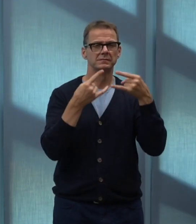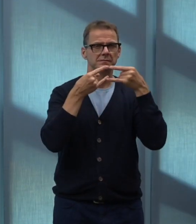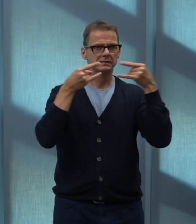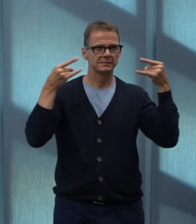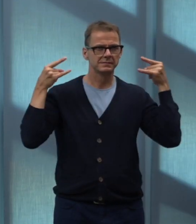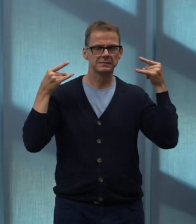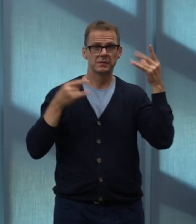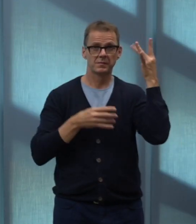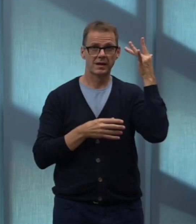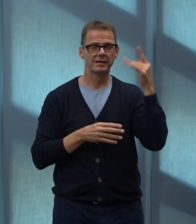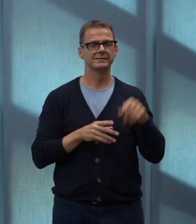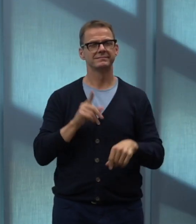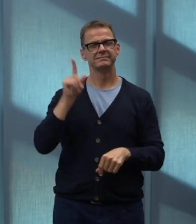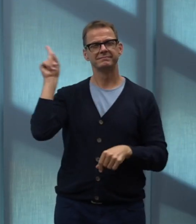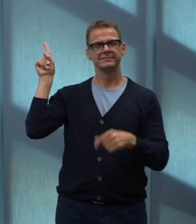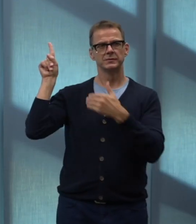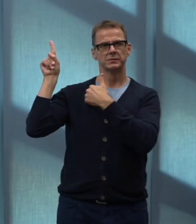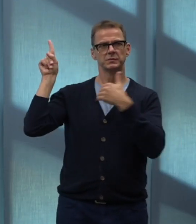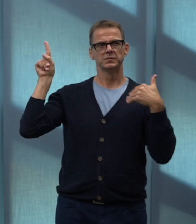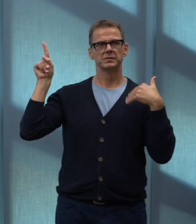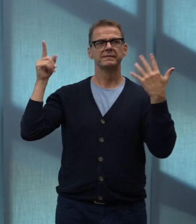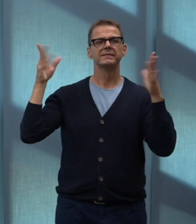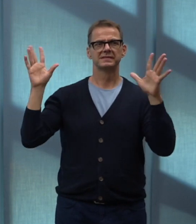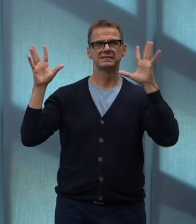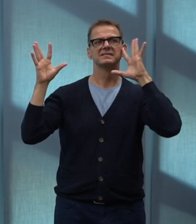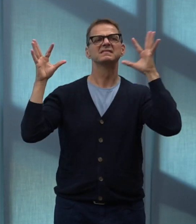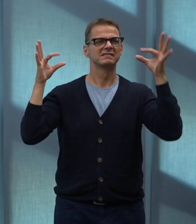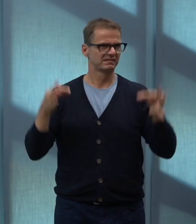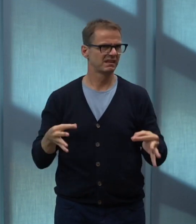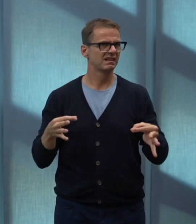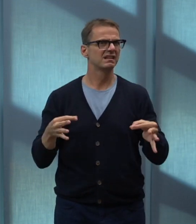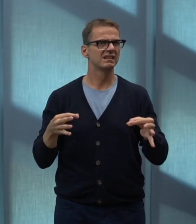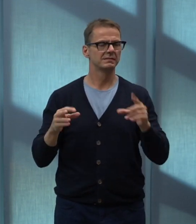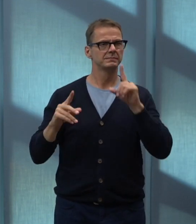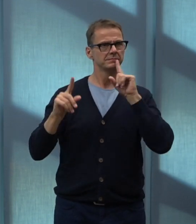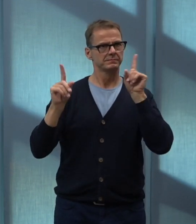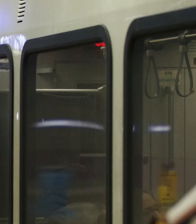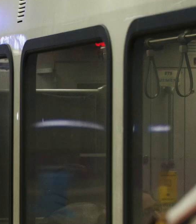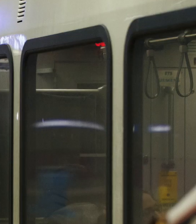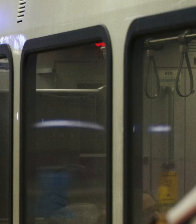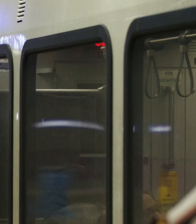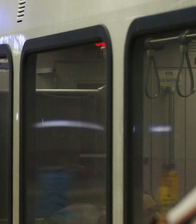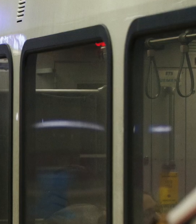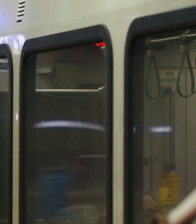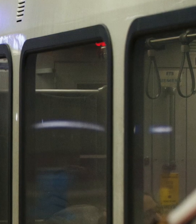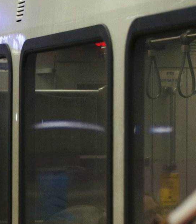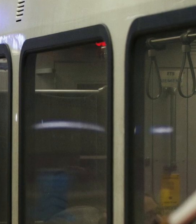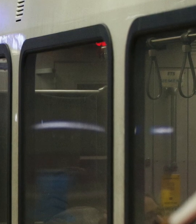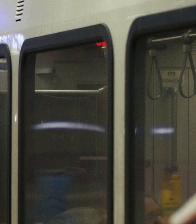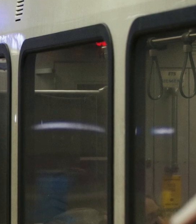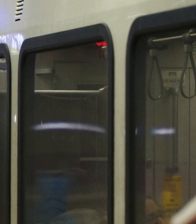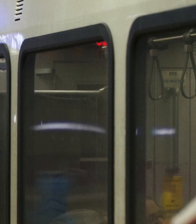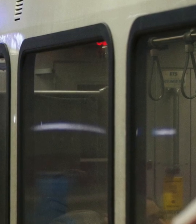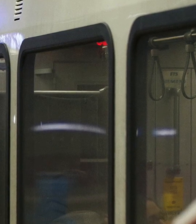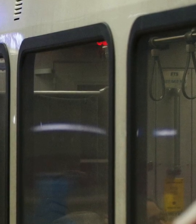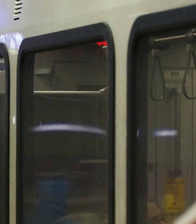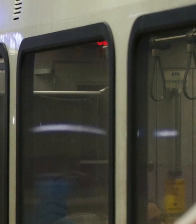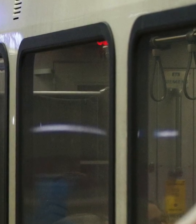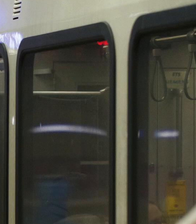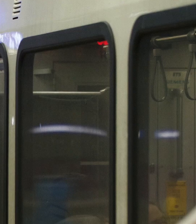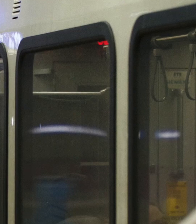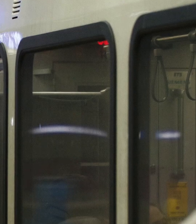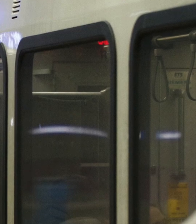their health authority falls within the City of Toronto as municipal jurisdiction. For us, the direction would